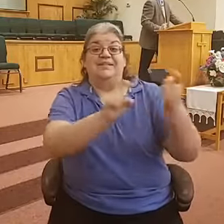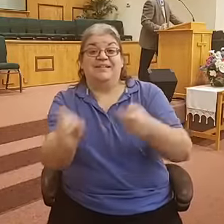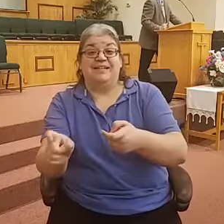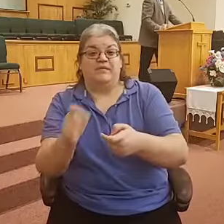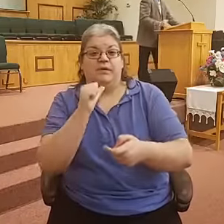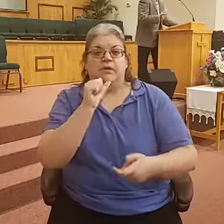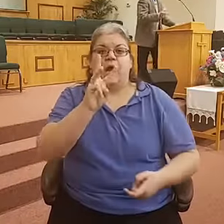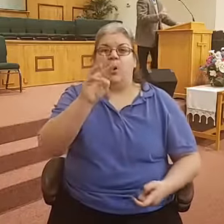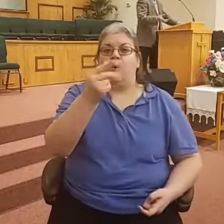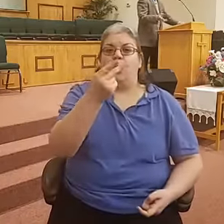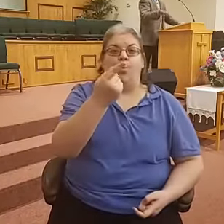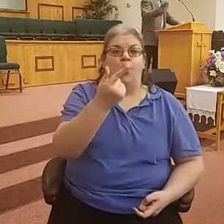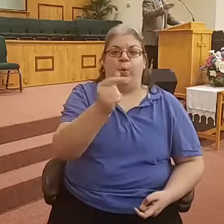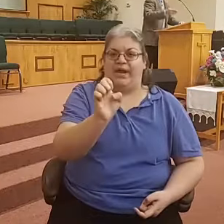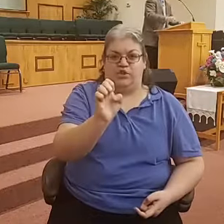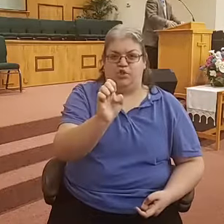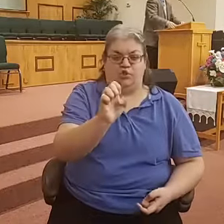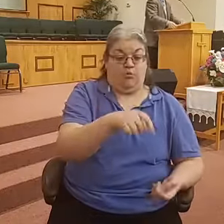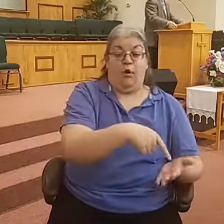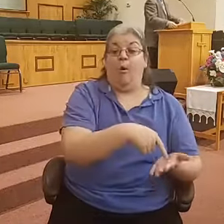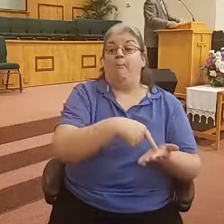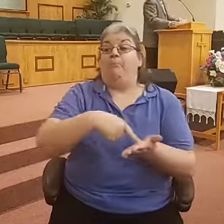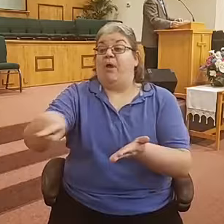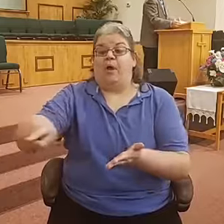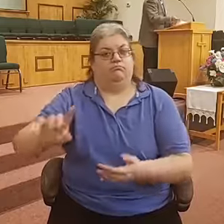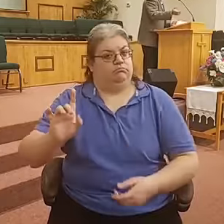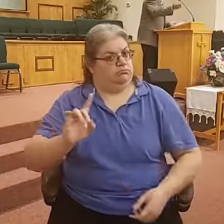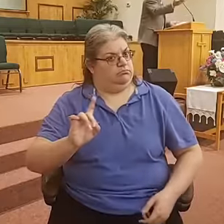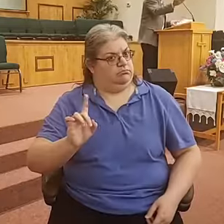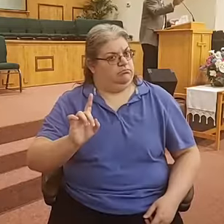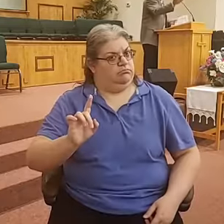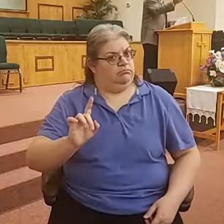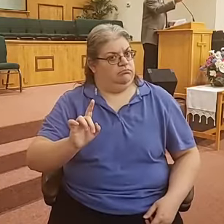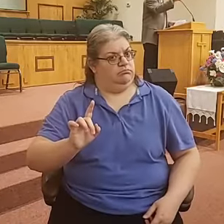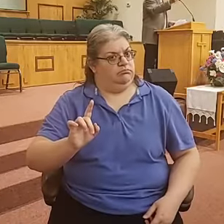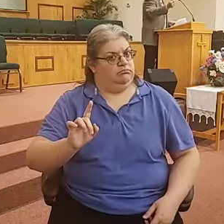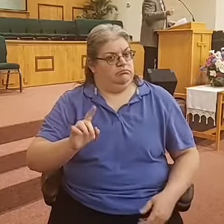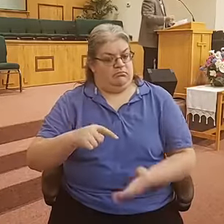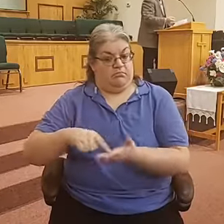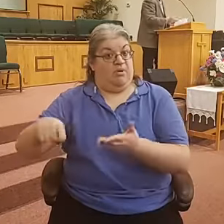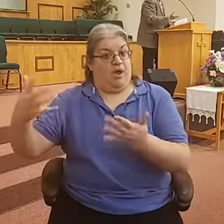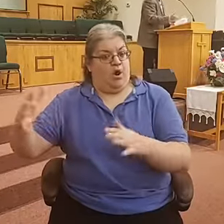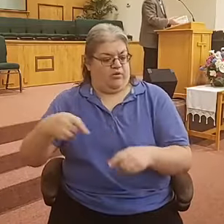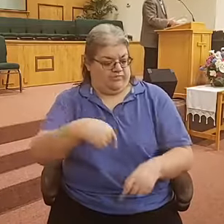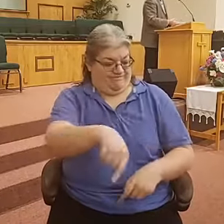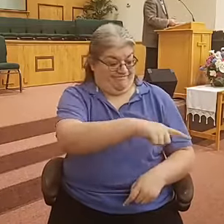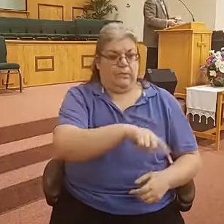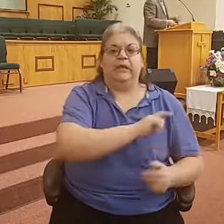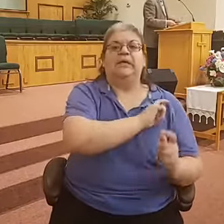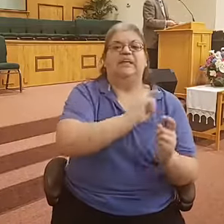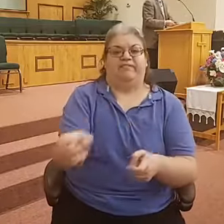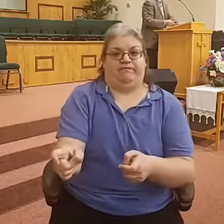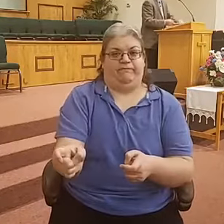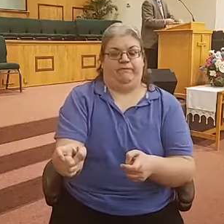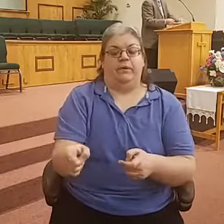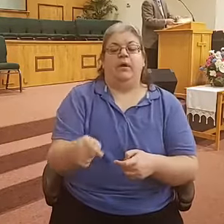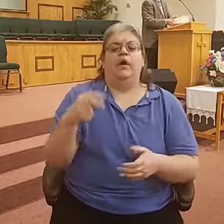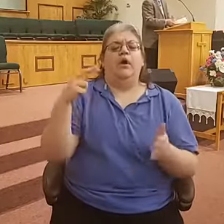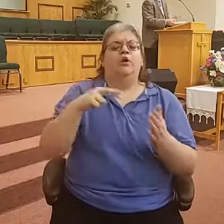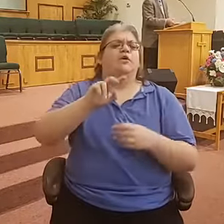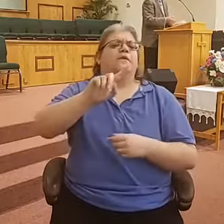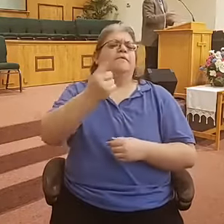wage. As a matter of fact, if we took time and turn in your Bibles, if you would, to chapter 5, 1 Kings